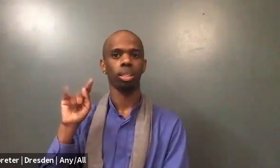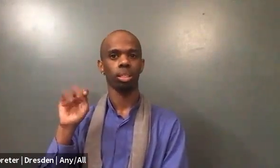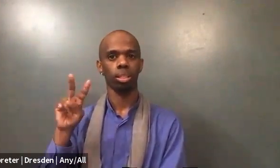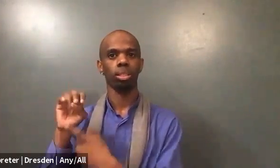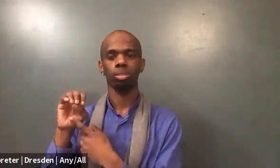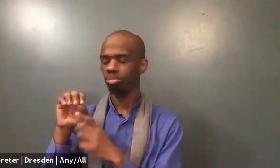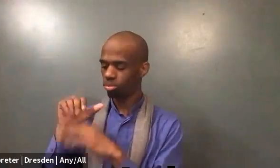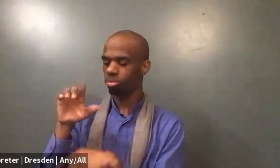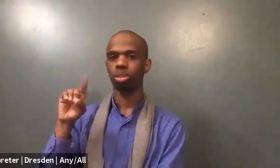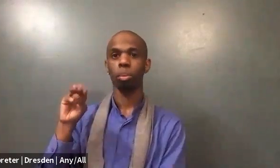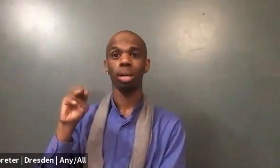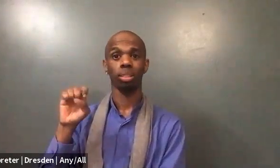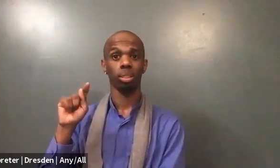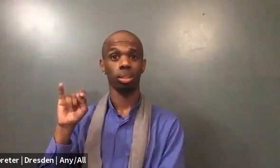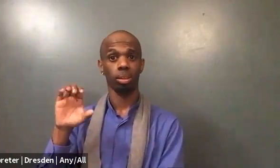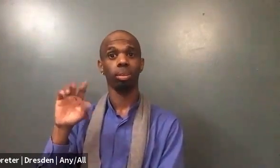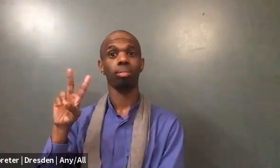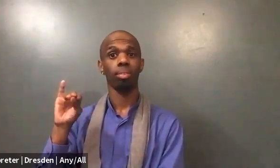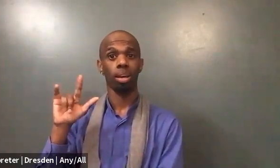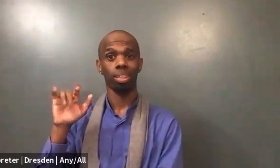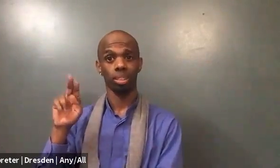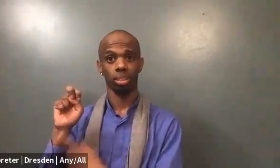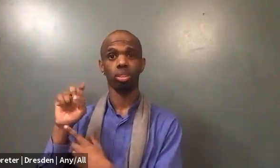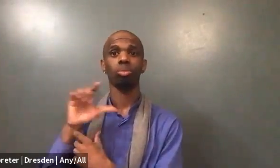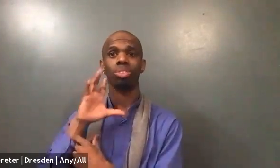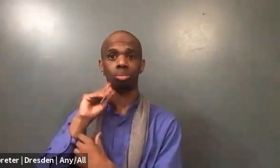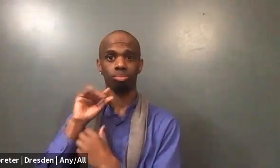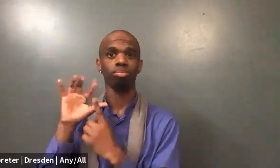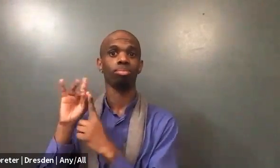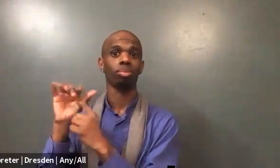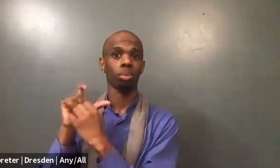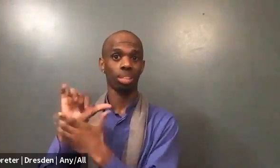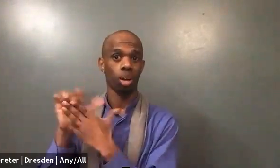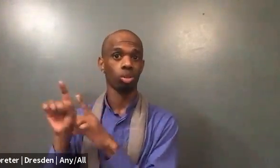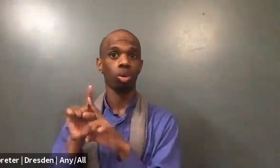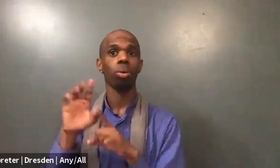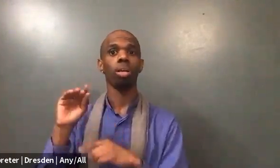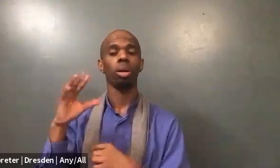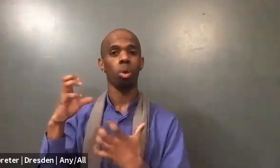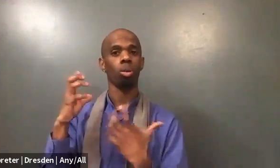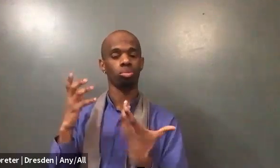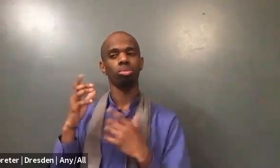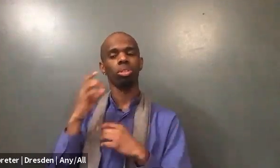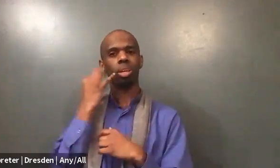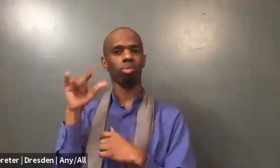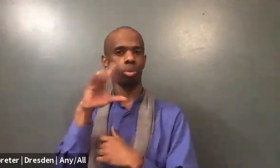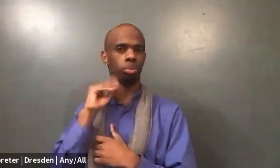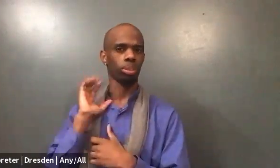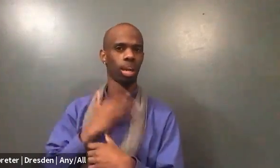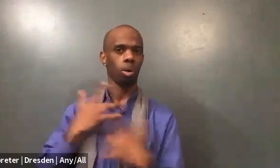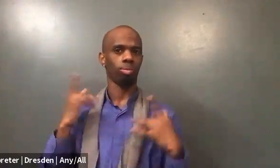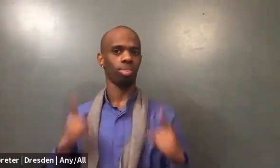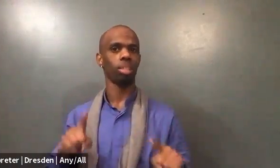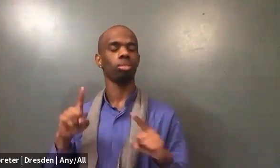share some of her words that if you are on our other events, you've heard this many times. But with trafficking,